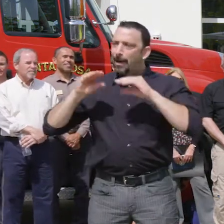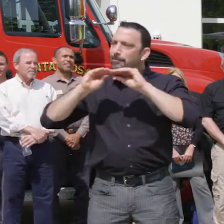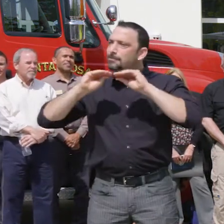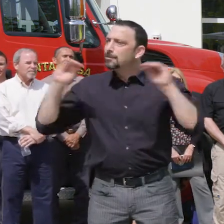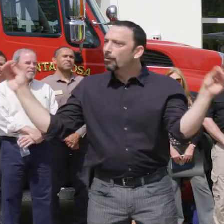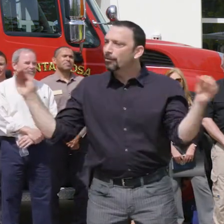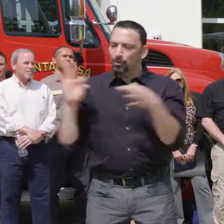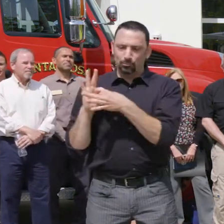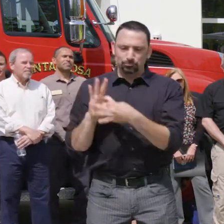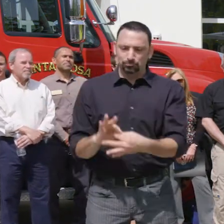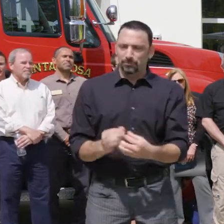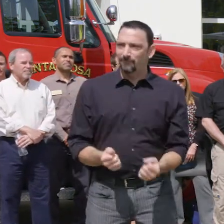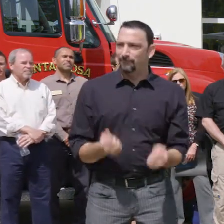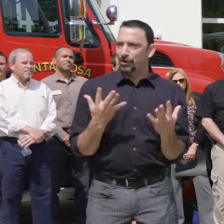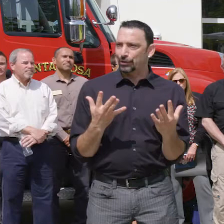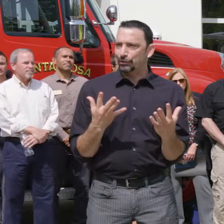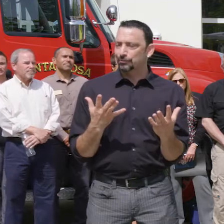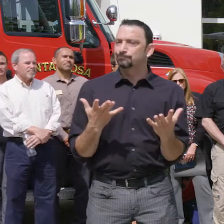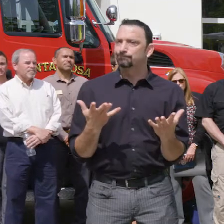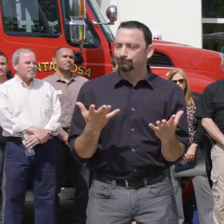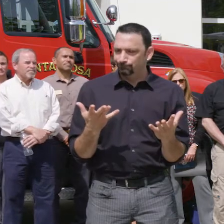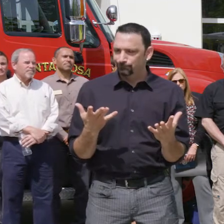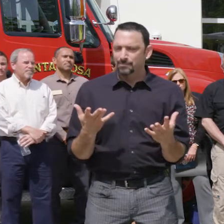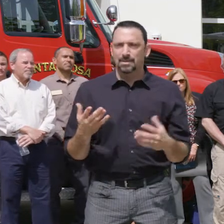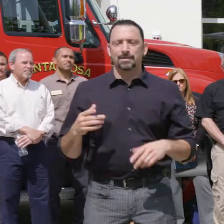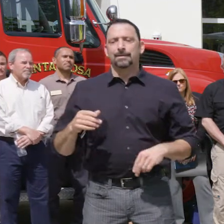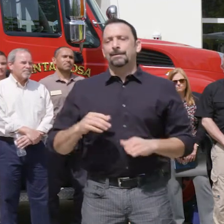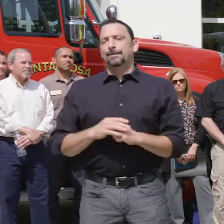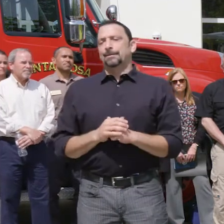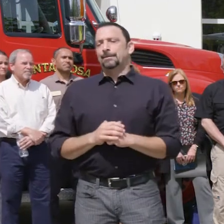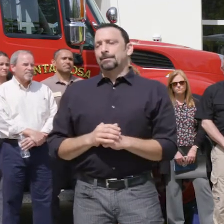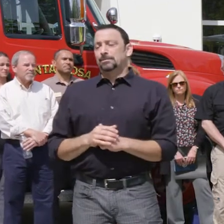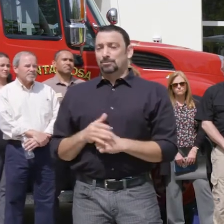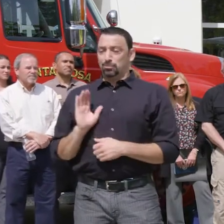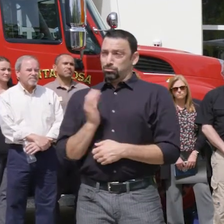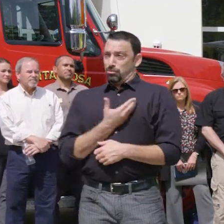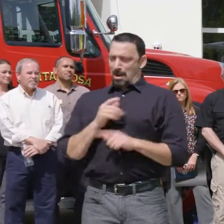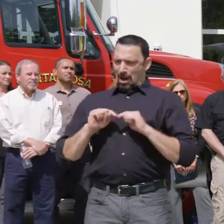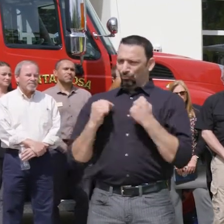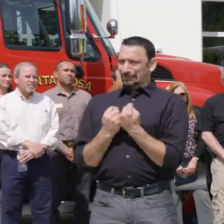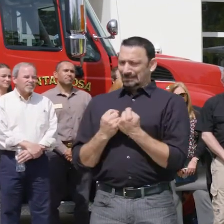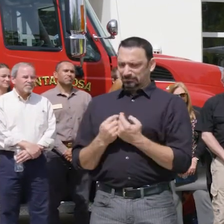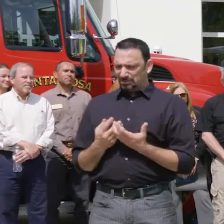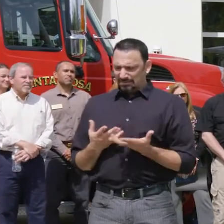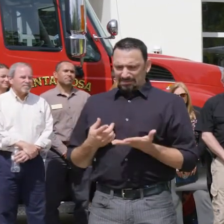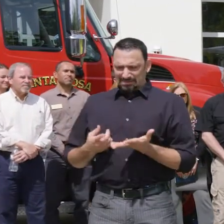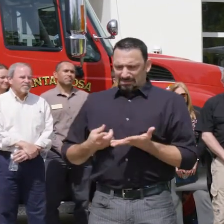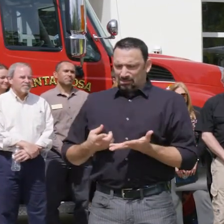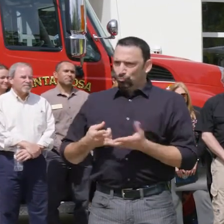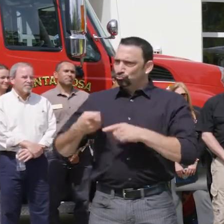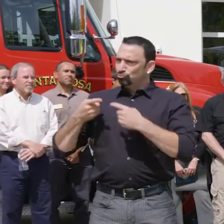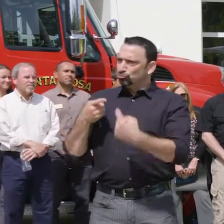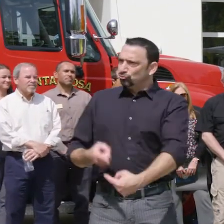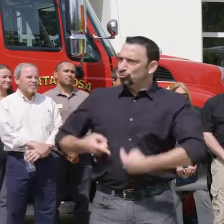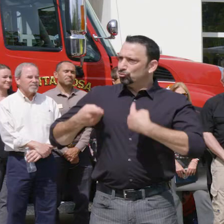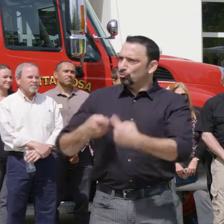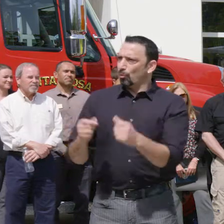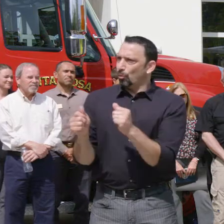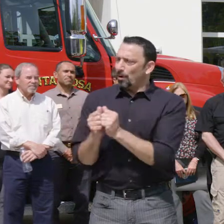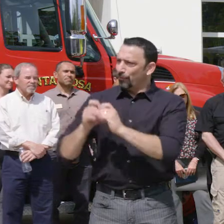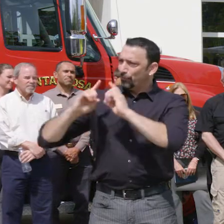fire components. So we had to, right, that's why there were some difficulties in the contracting process, because we had to go